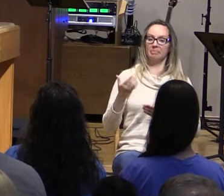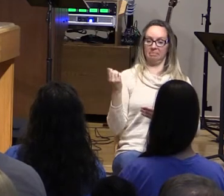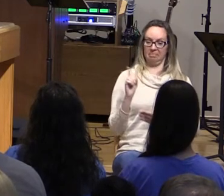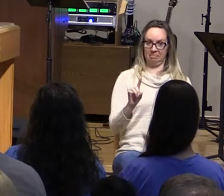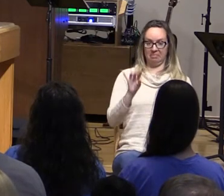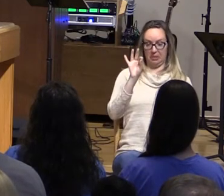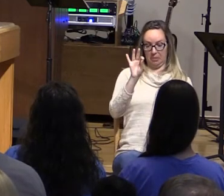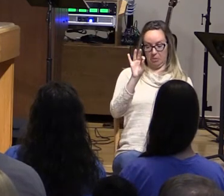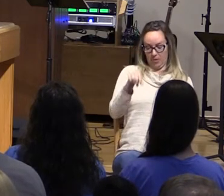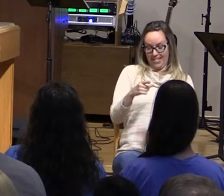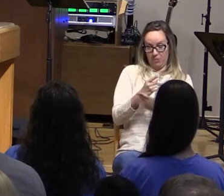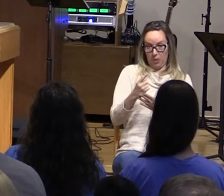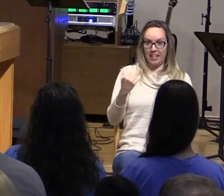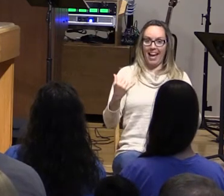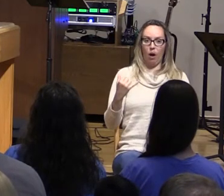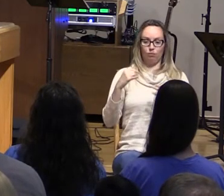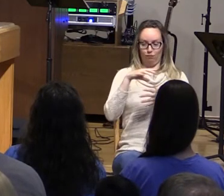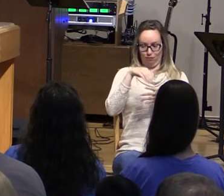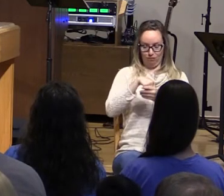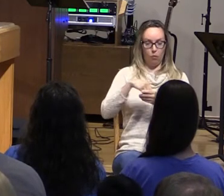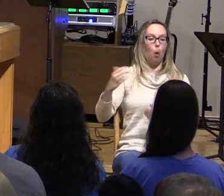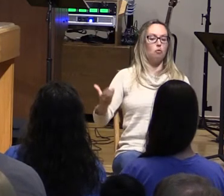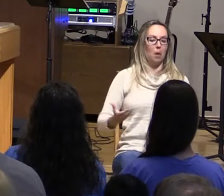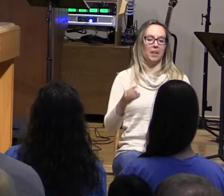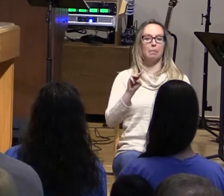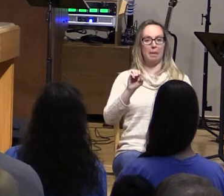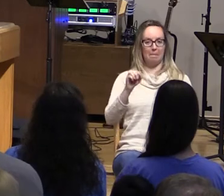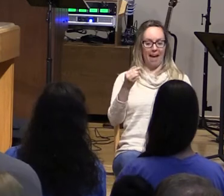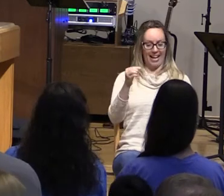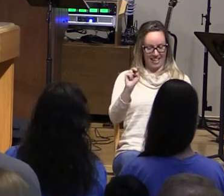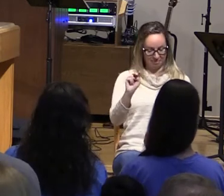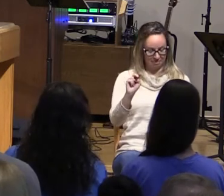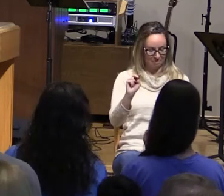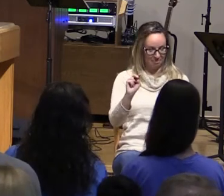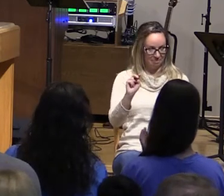join with me in welcoming Megan to the pulpit?